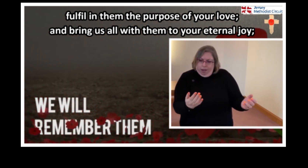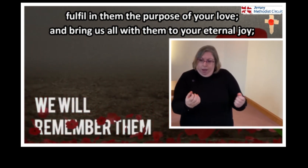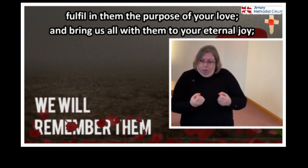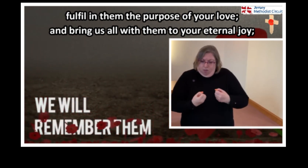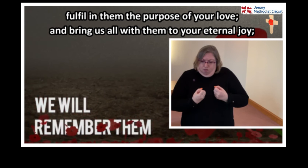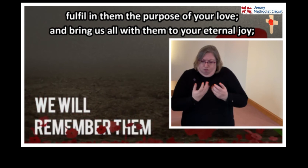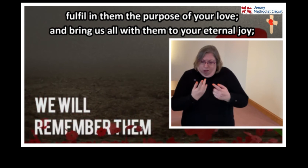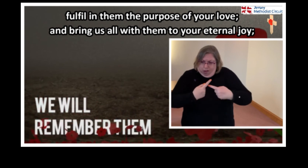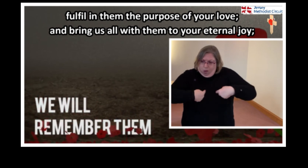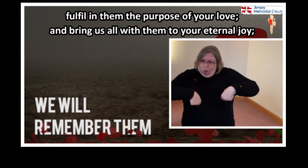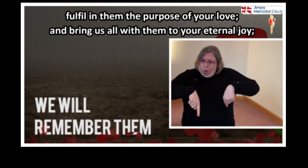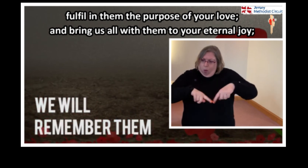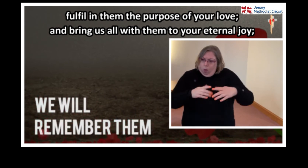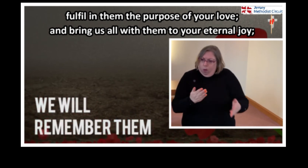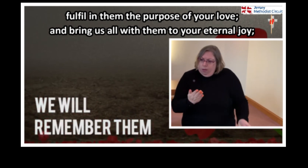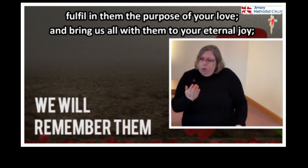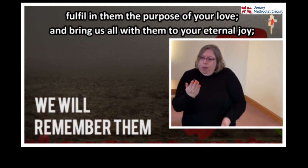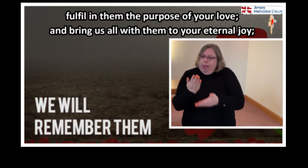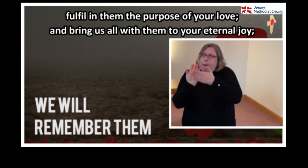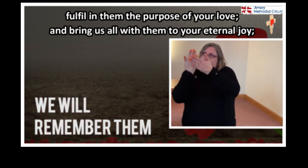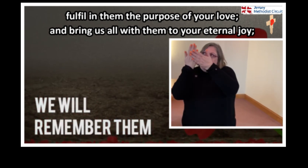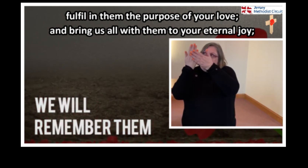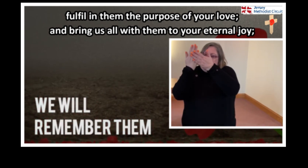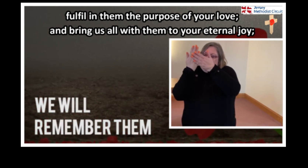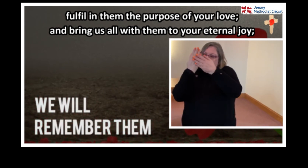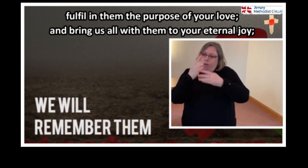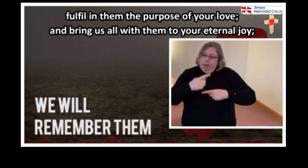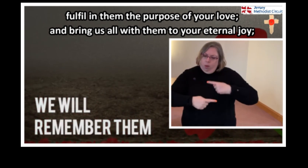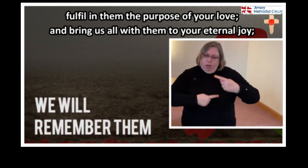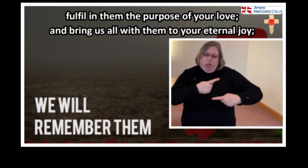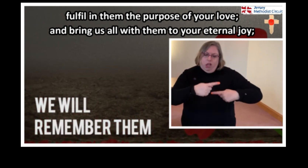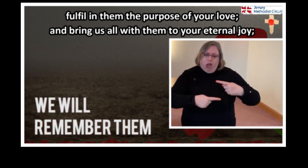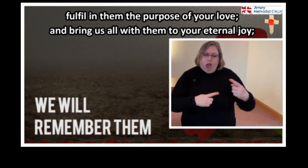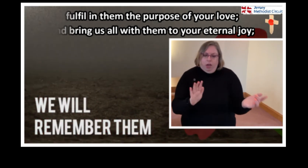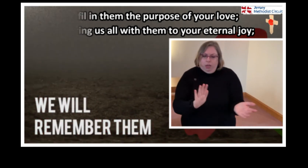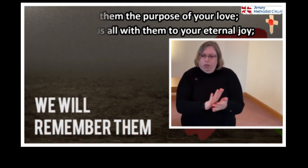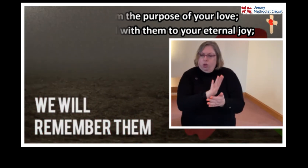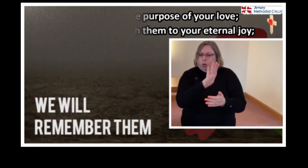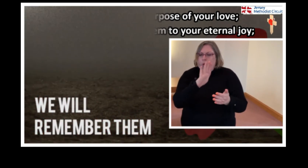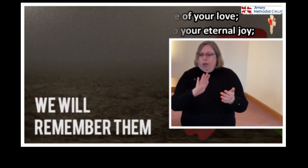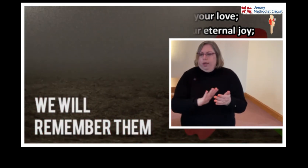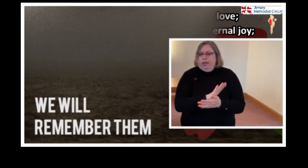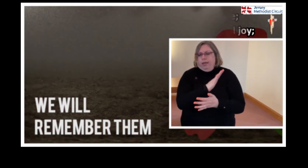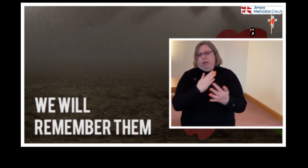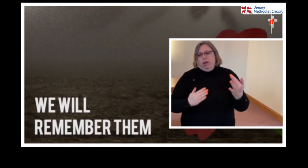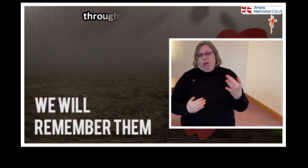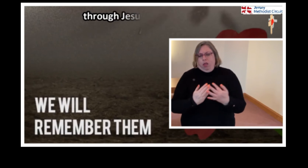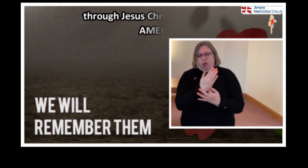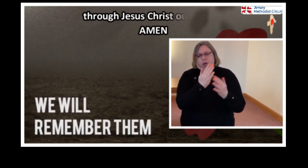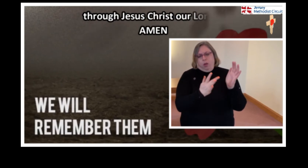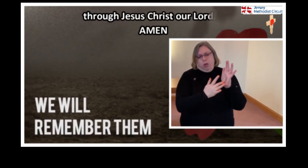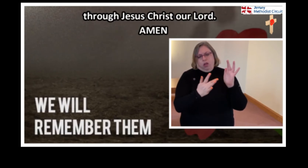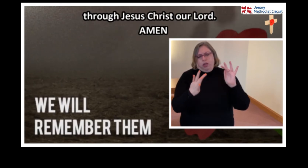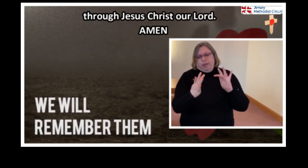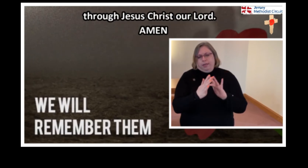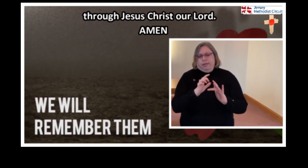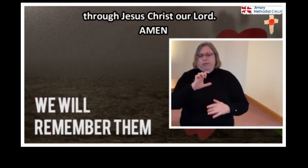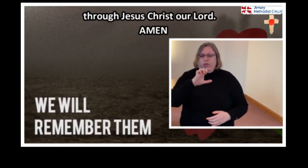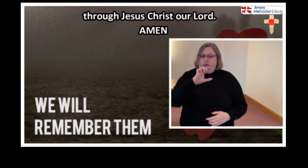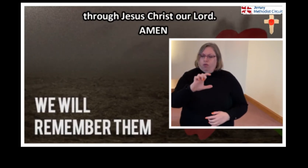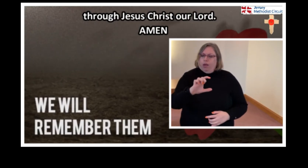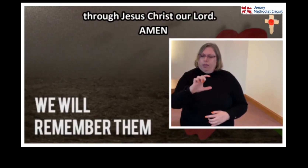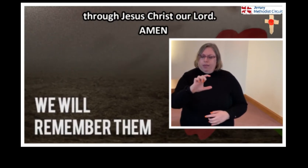and bring us all with them to your eternal joy.